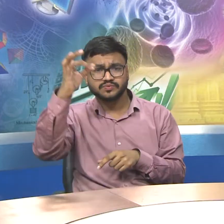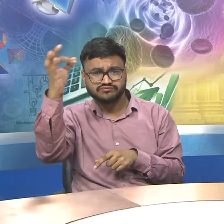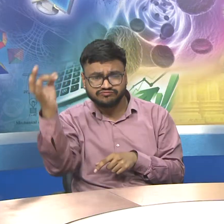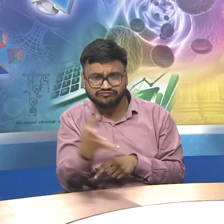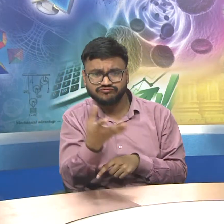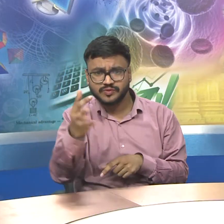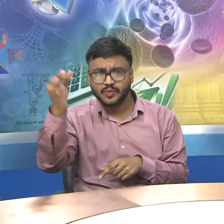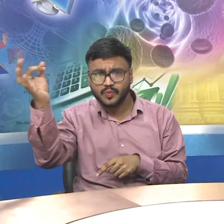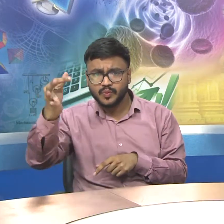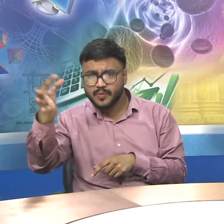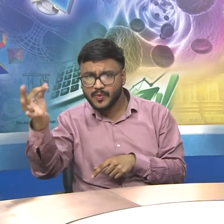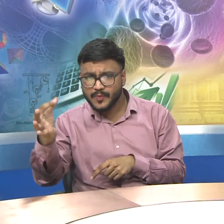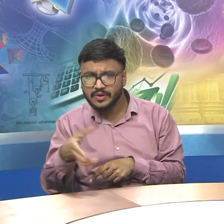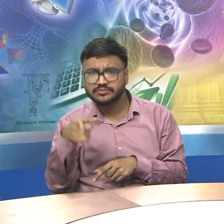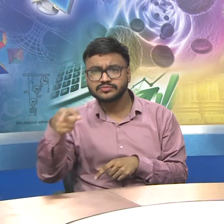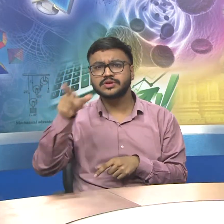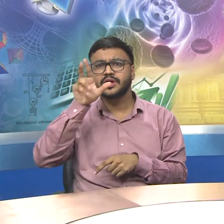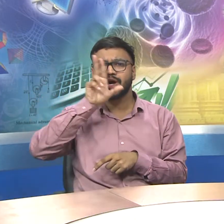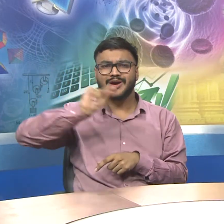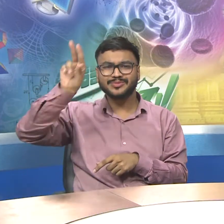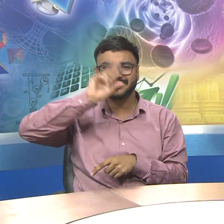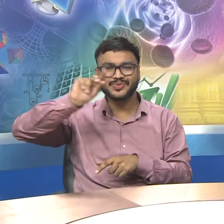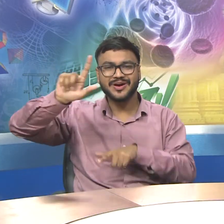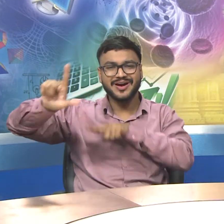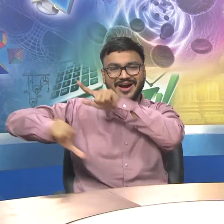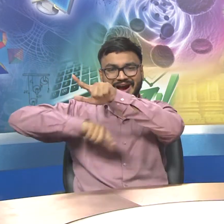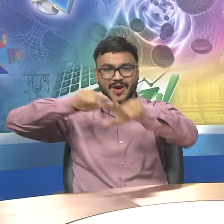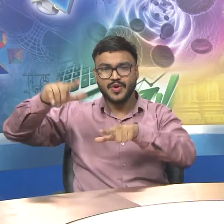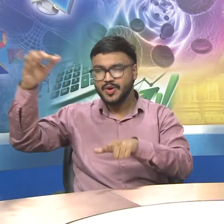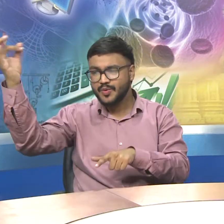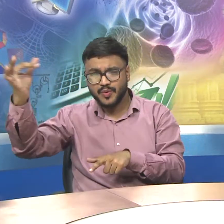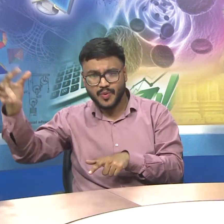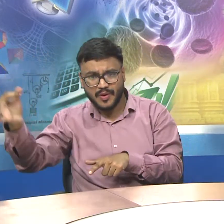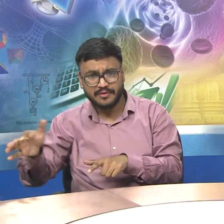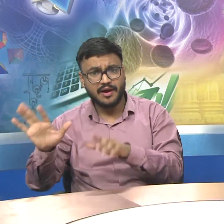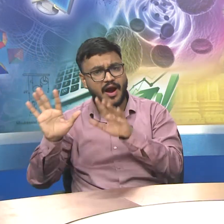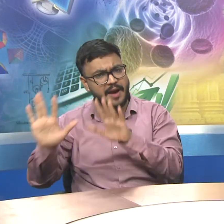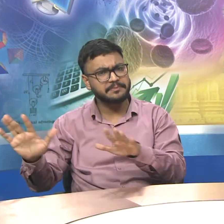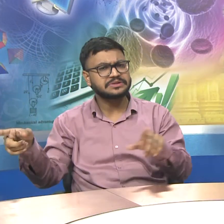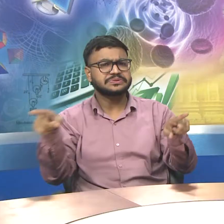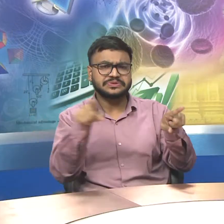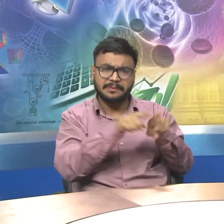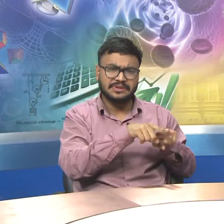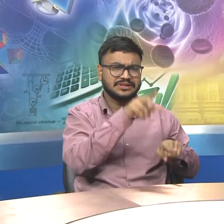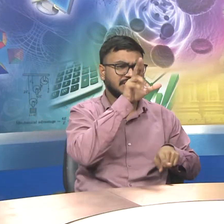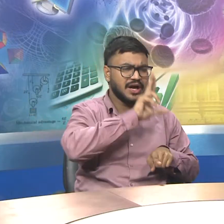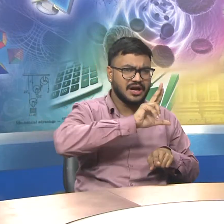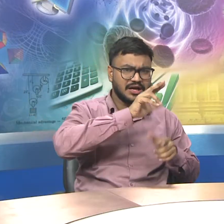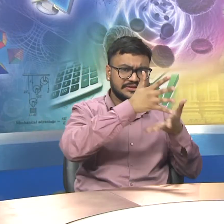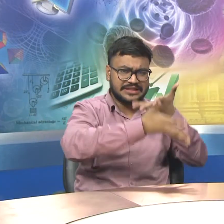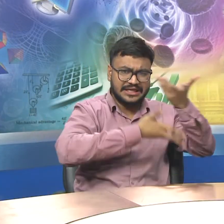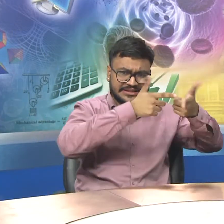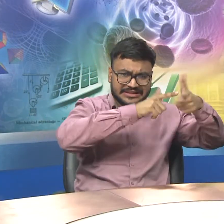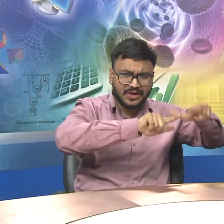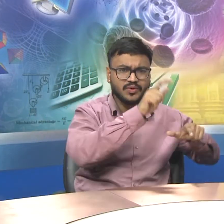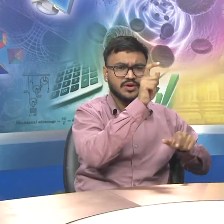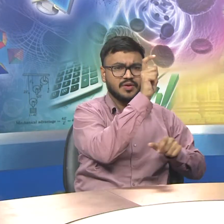The same way, new words are added to spoken language over time. New signs